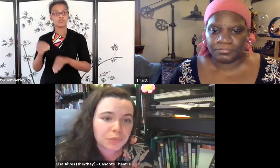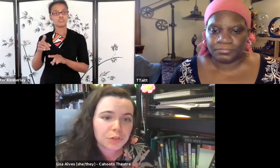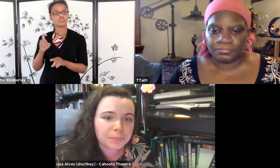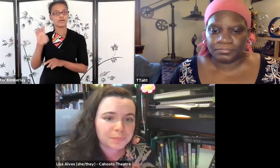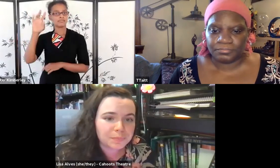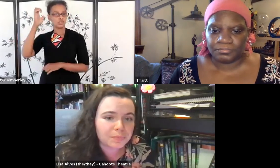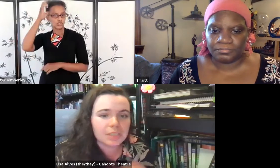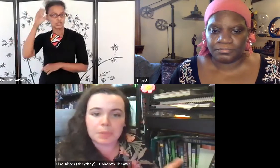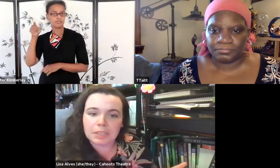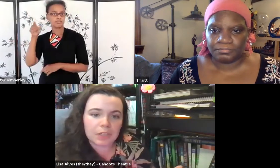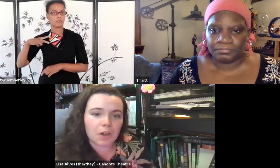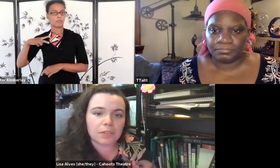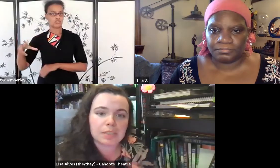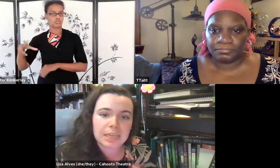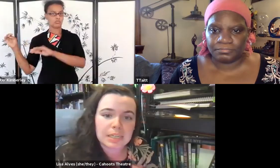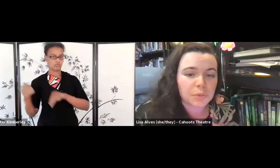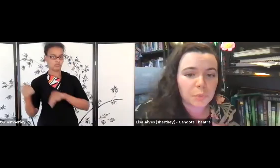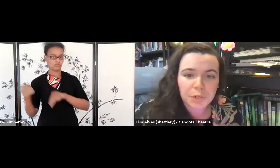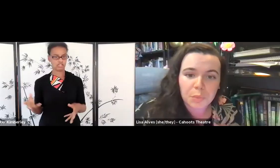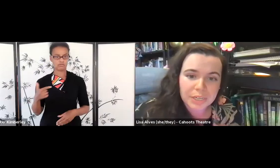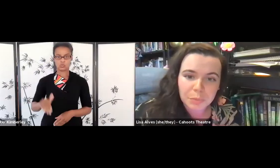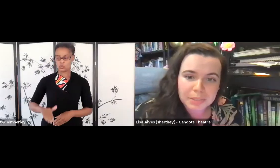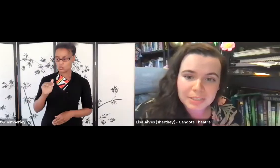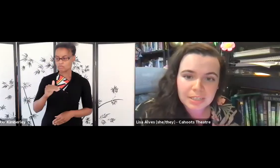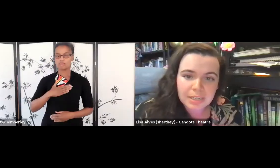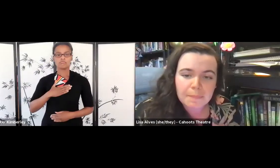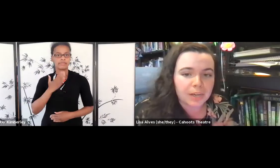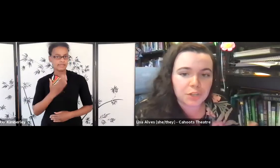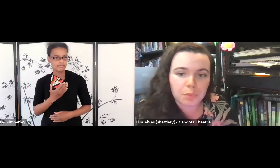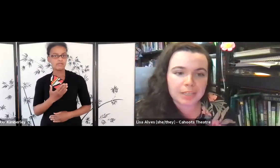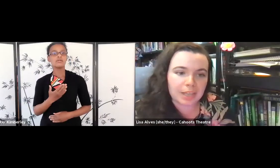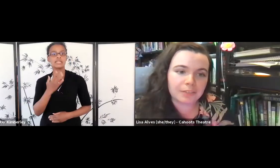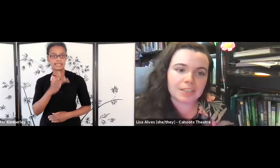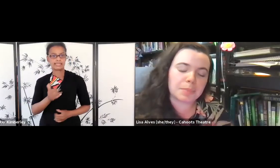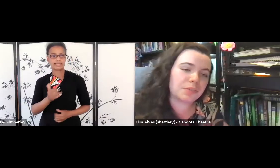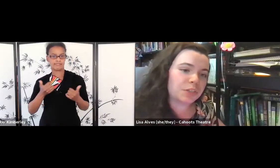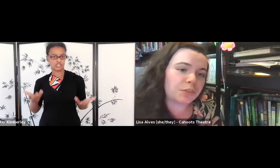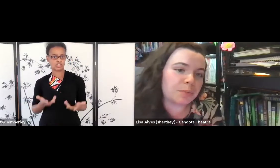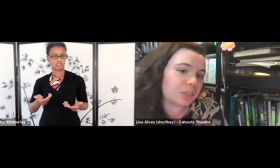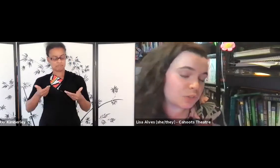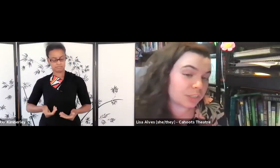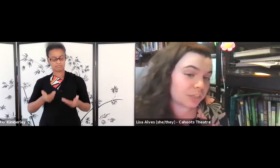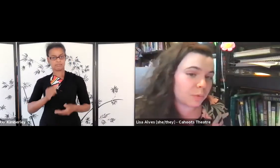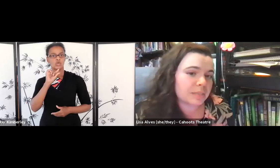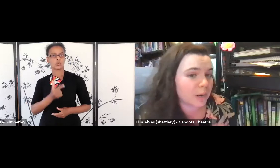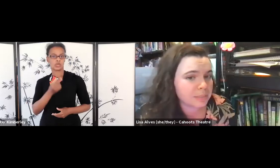grateful to be living on this land as a queer white woman. I know my life has benefited from the history of white supremacy